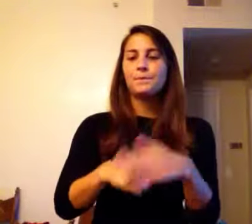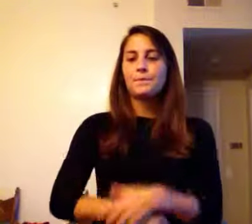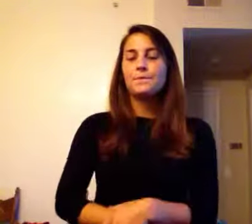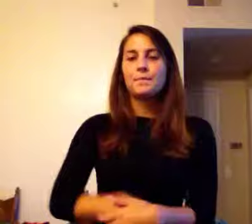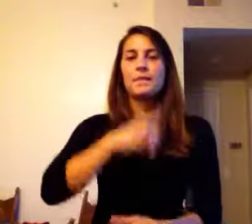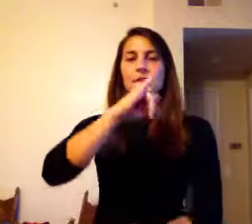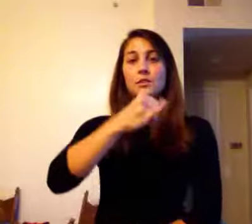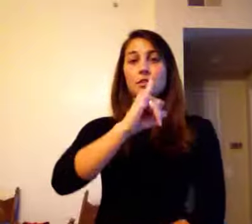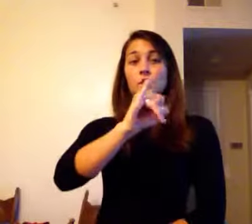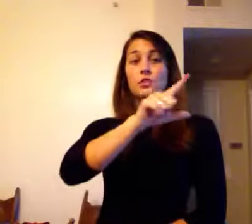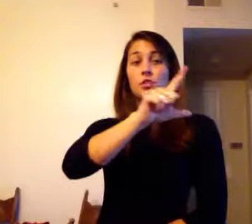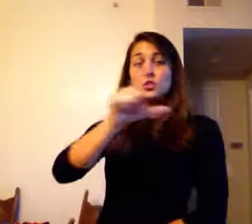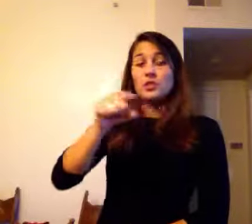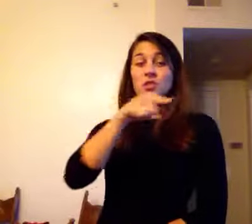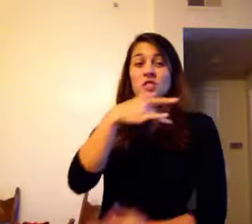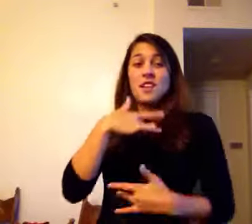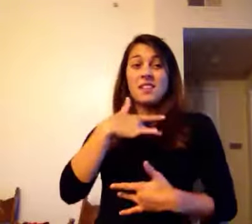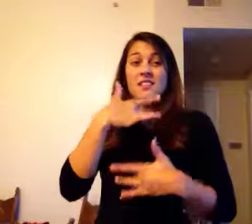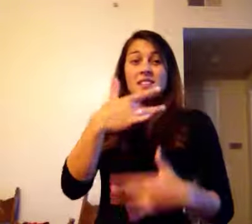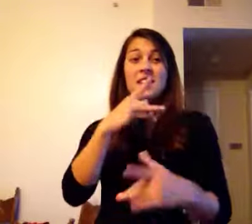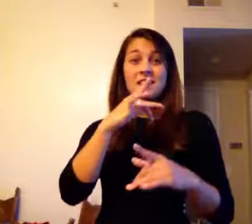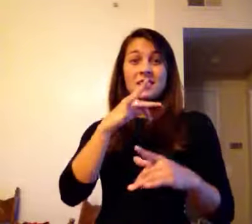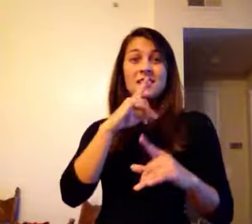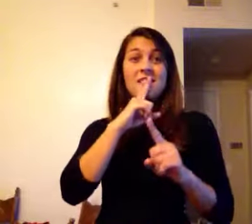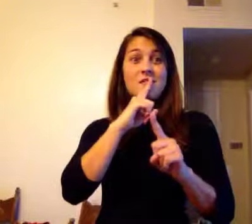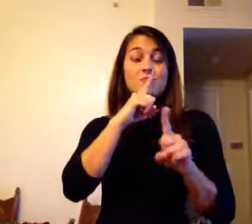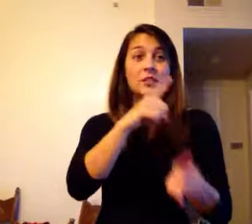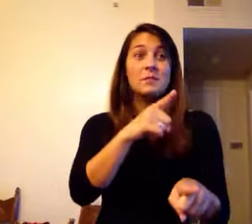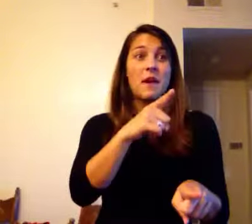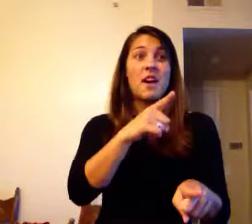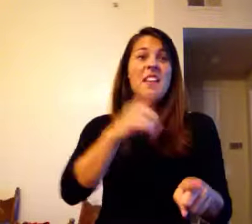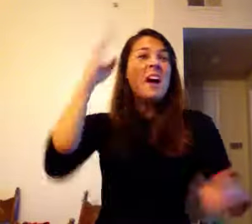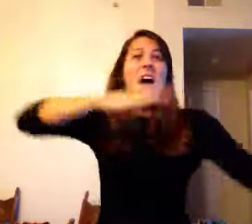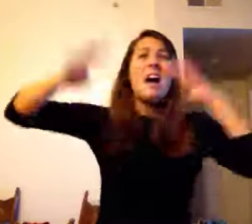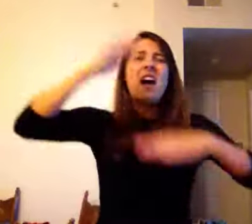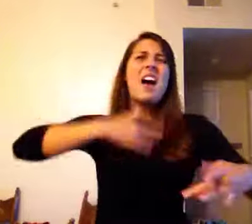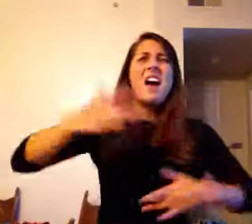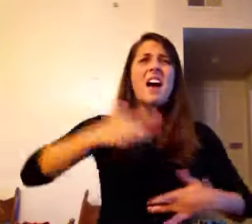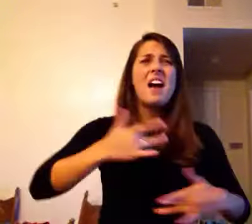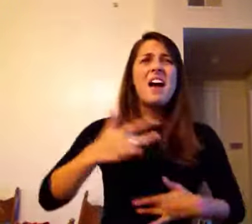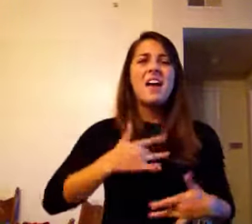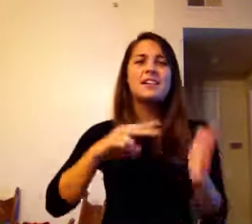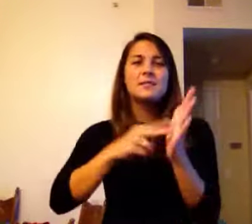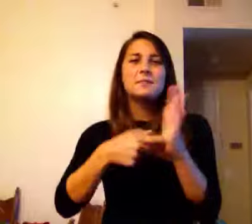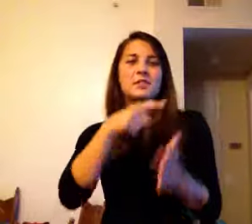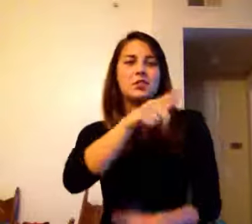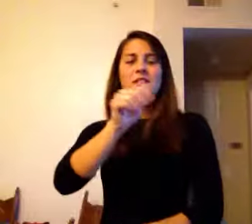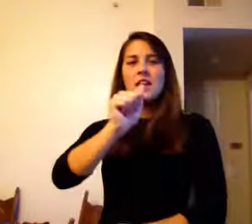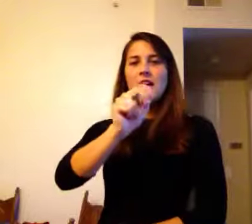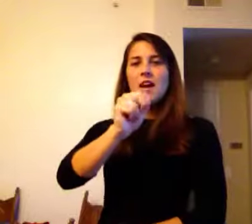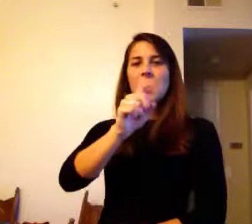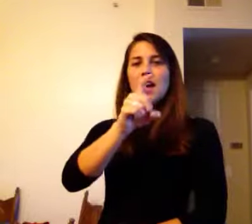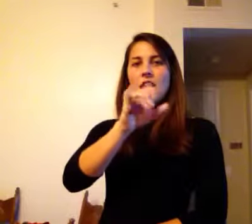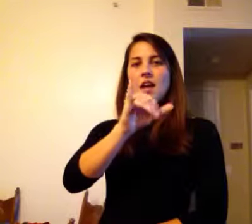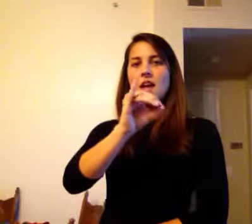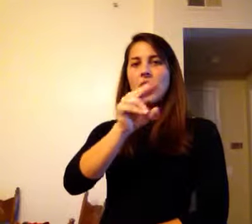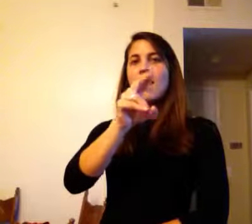Jill has an anxious personality, and assuming the same of Claire's reaction, we might say that she has a calm,